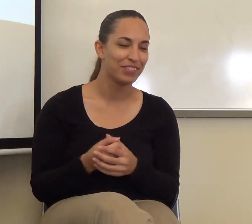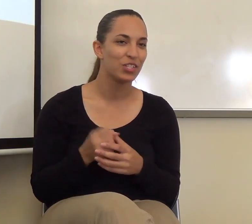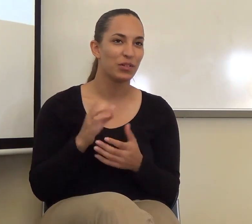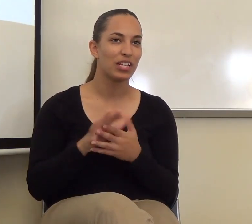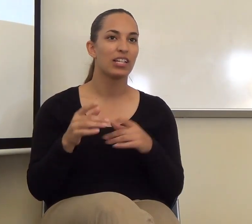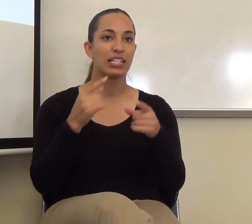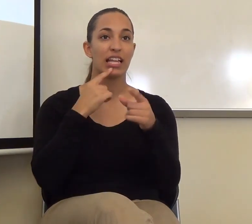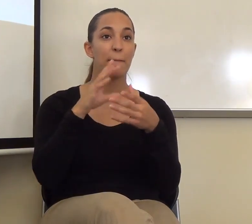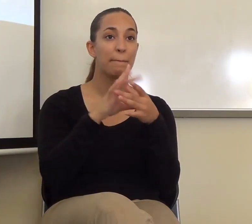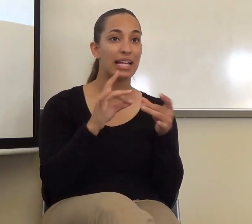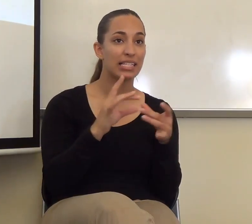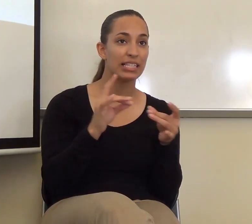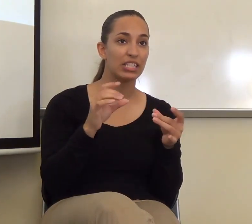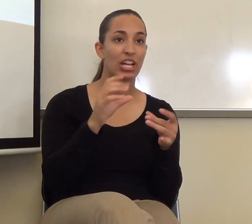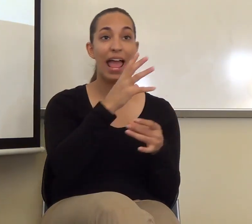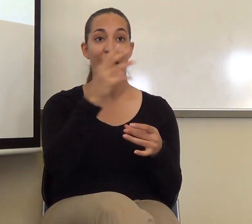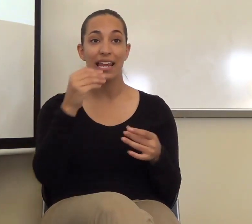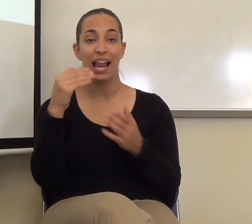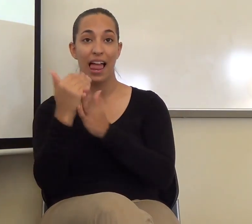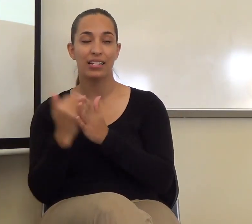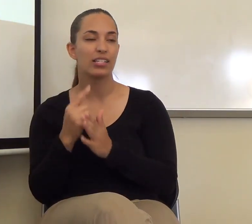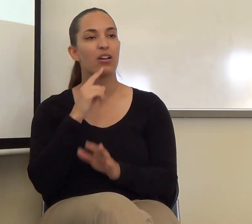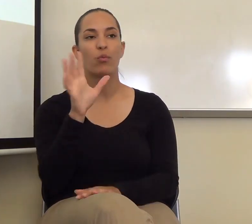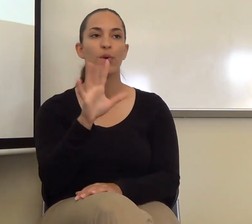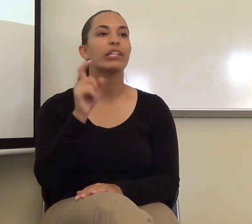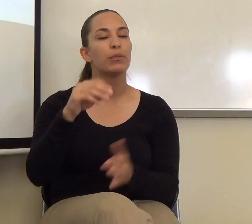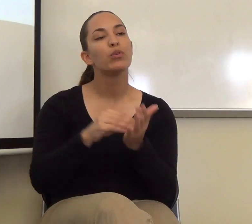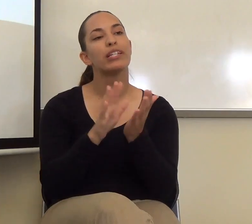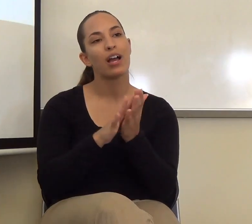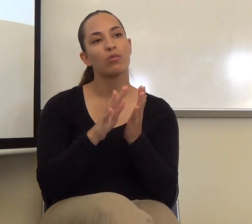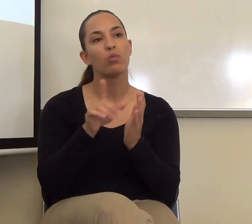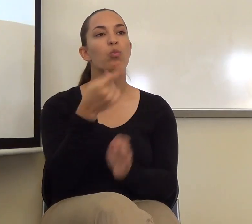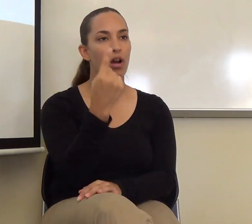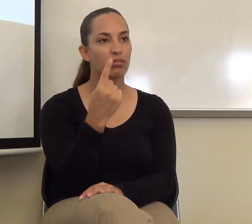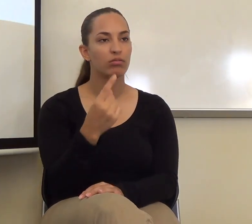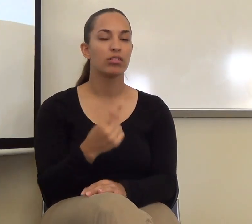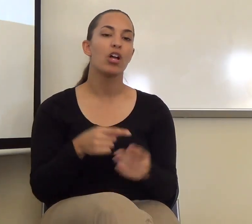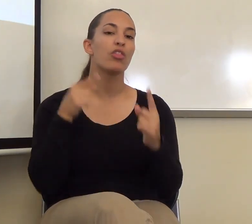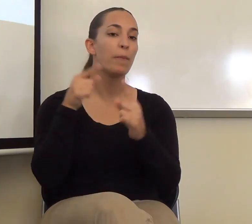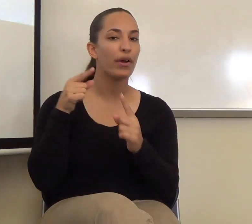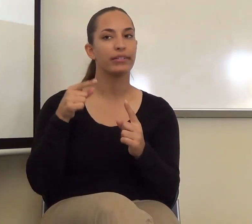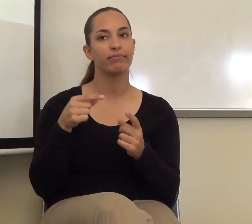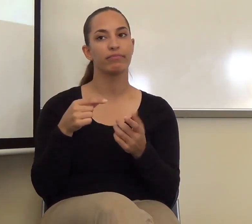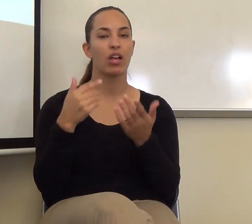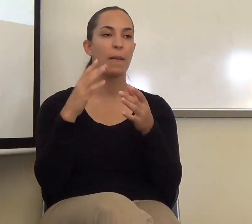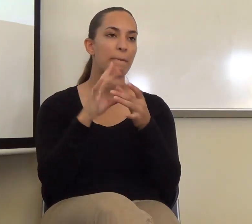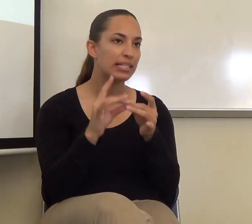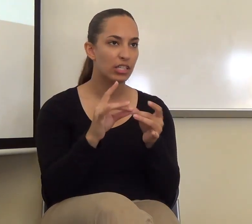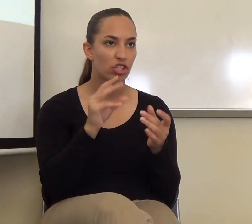pick one. Pick one. Lesson, messages, point. Yeah. Oh, and that reminds me, I keep meaning to fix